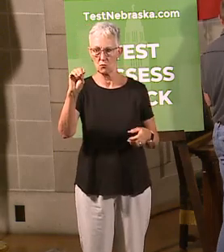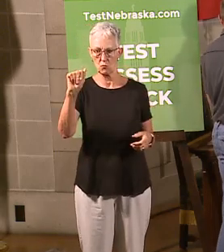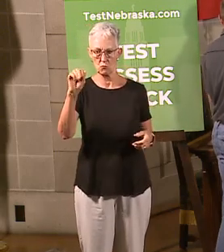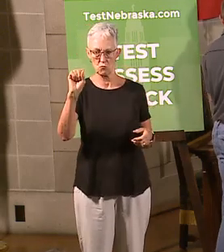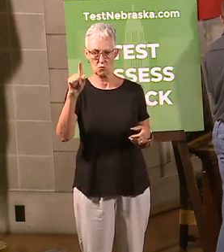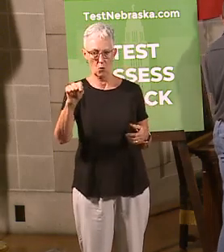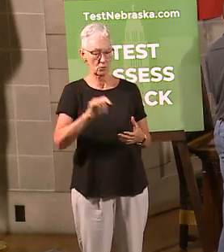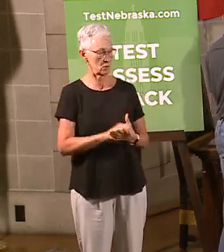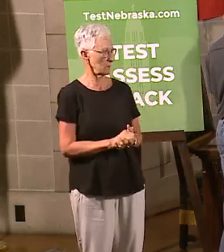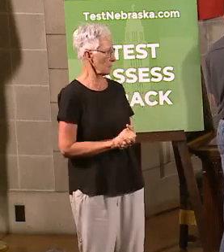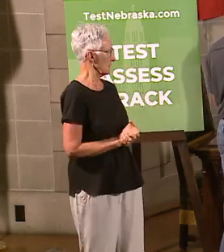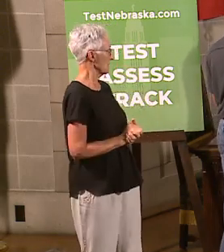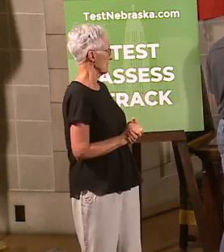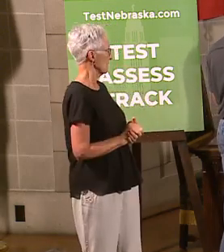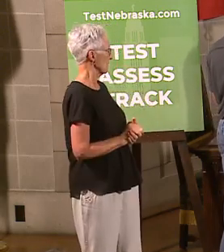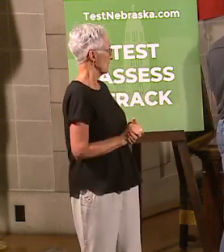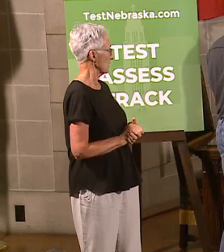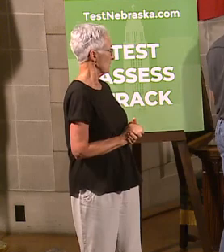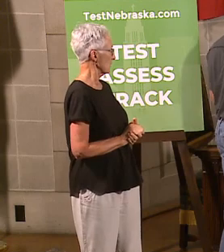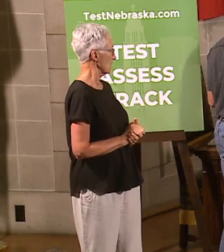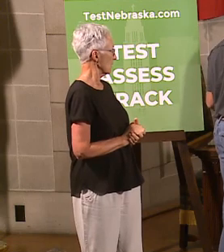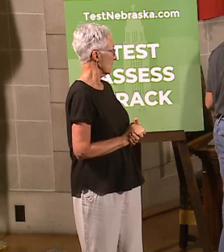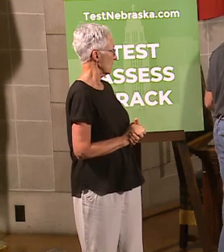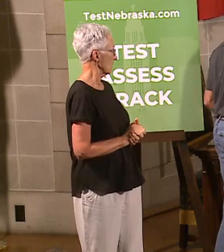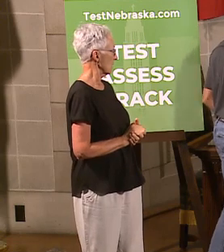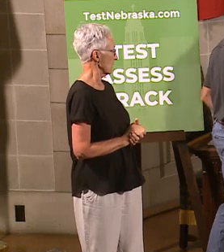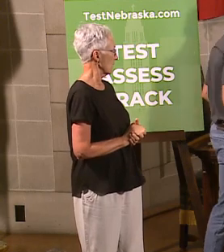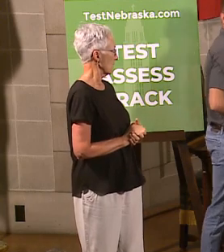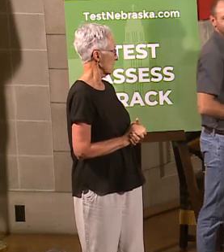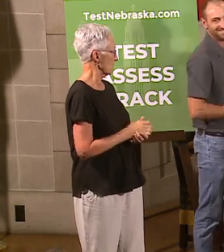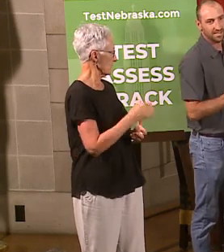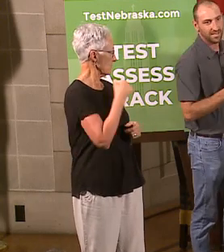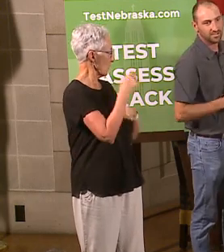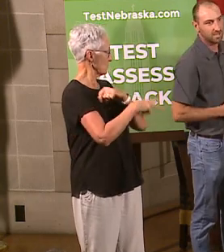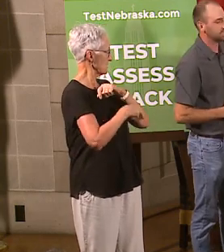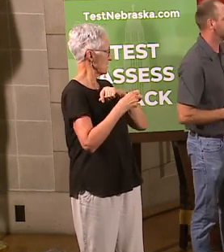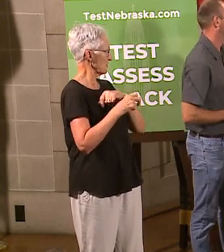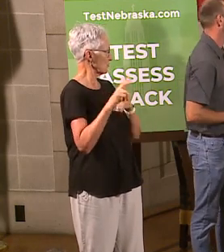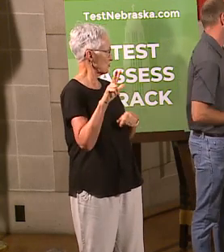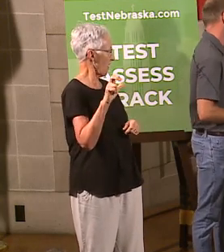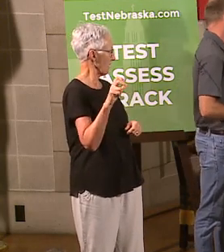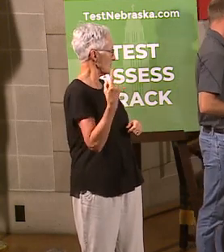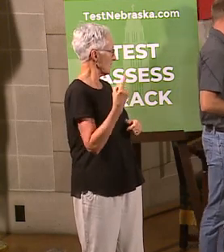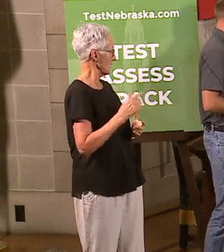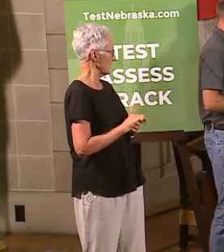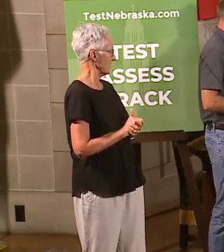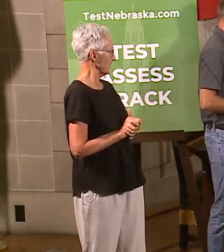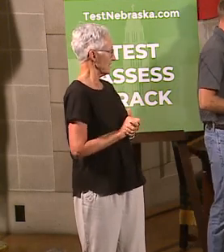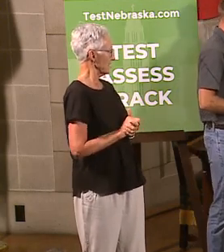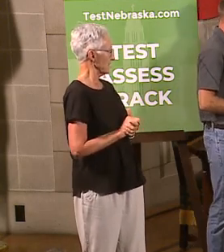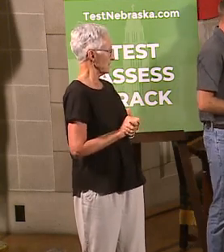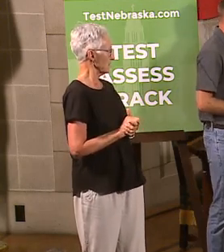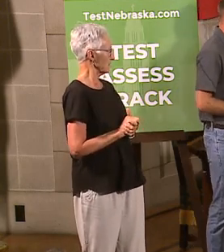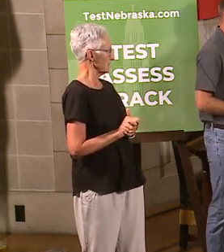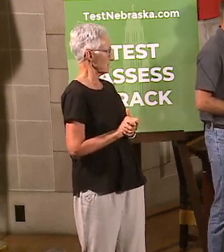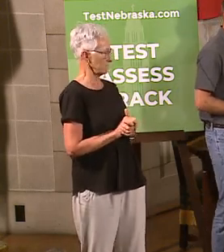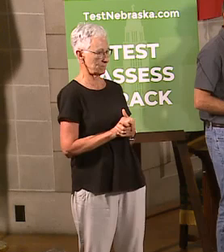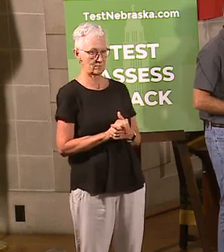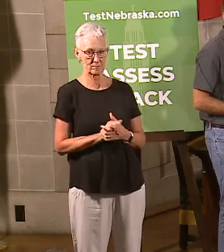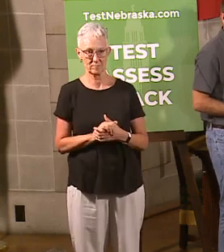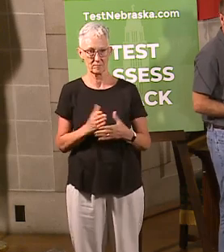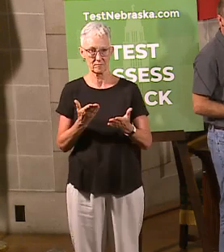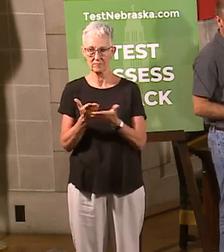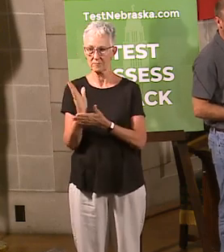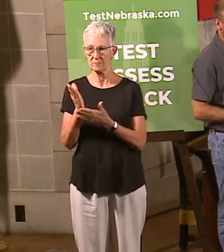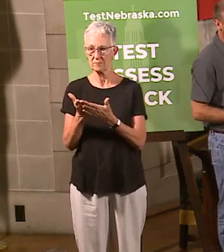Mike. Don't take the chocolate one, though, that's mine. I got the chocolate. All right, so we're gonna